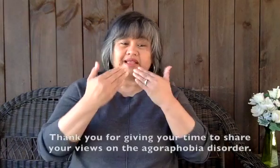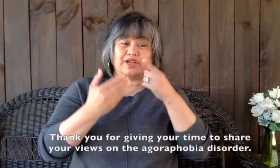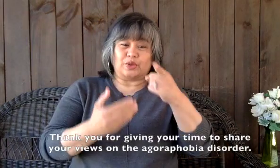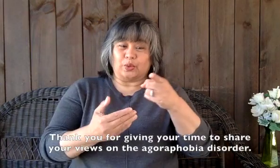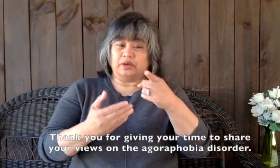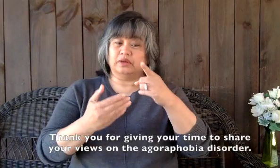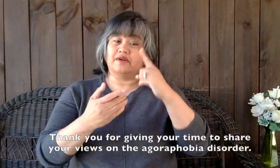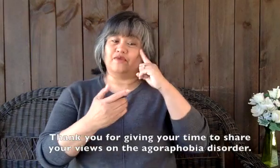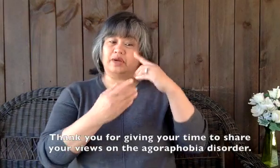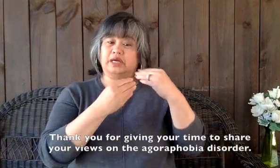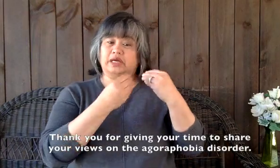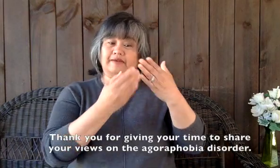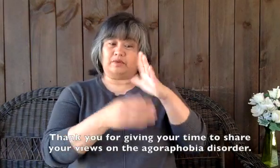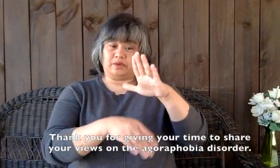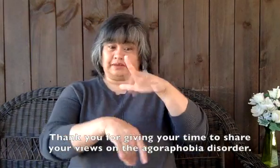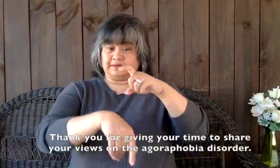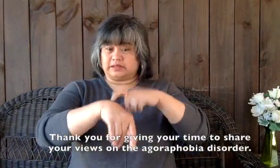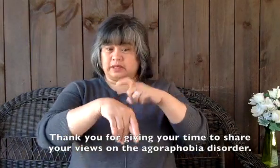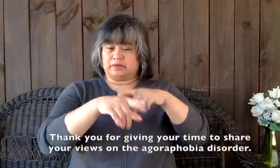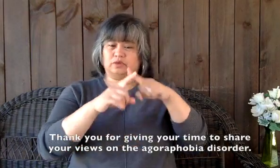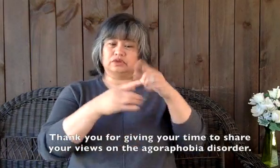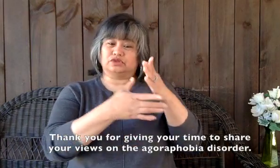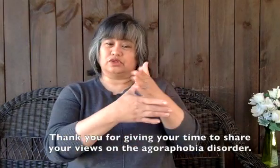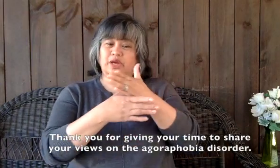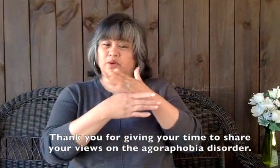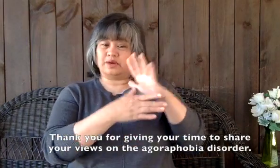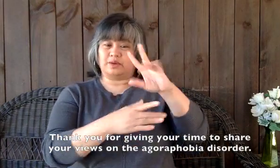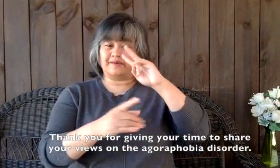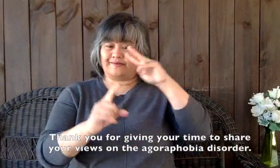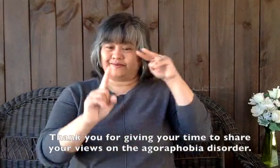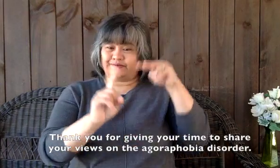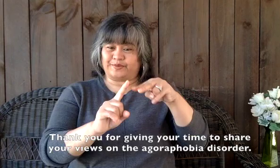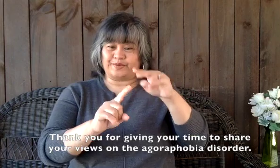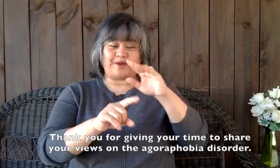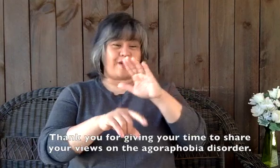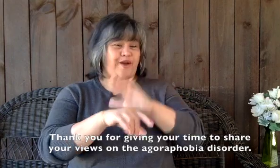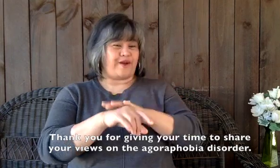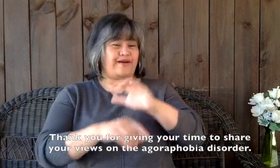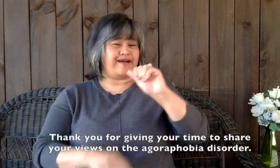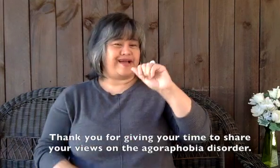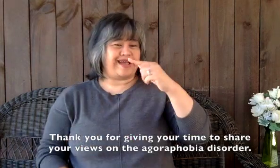Thank you for giving us your time to share the views on agoraphobia disorder.